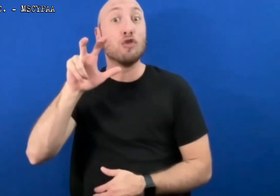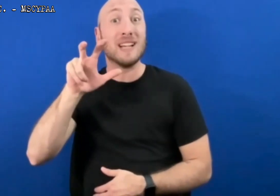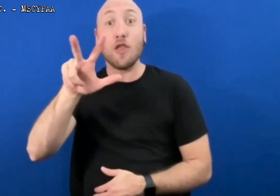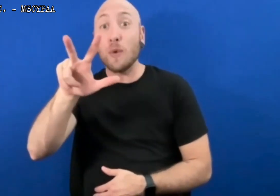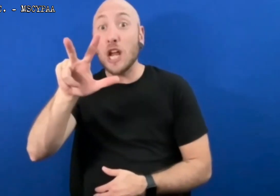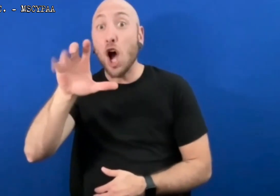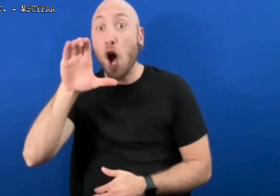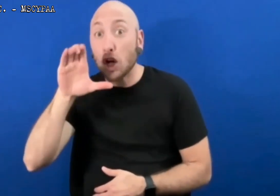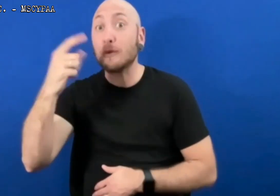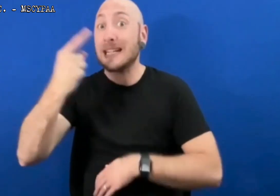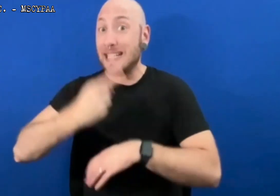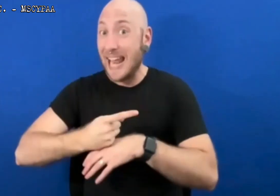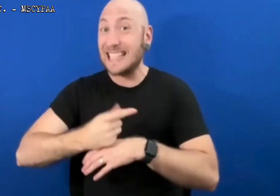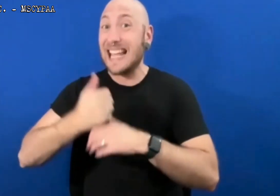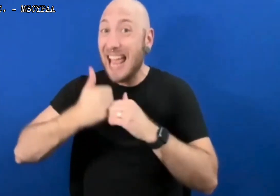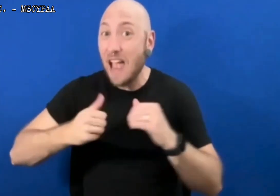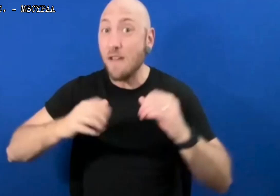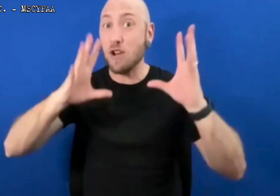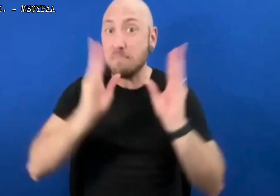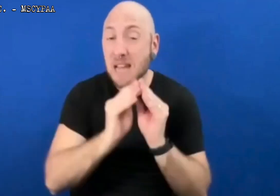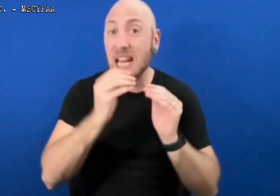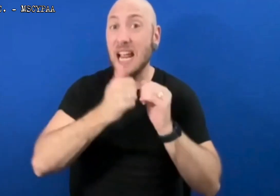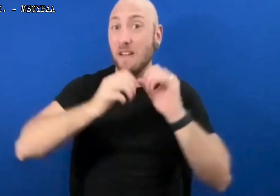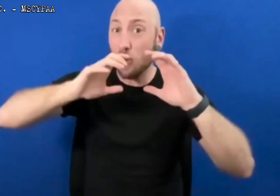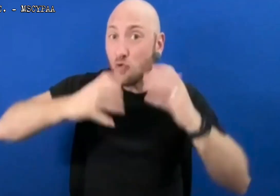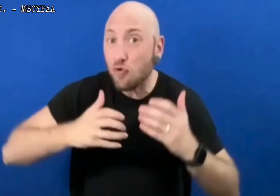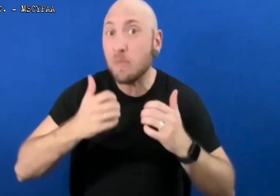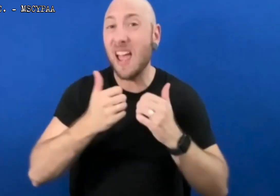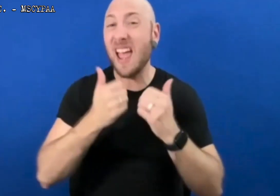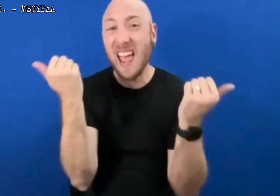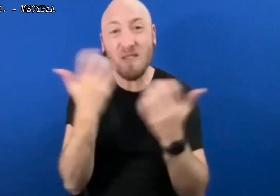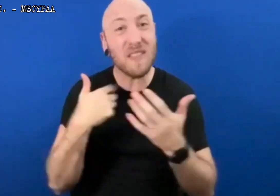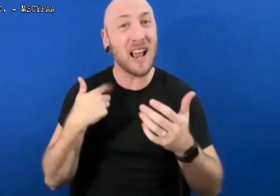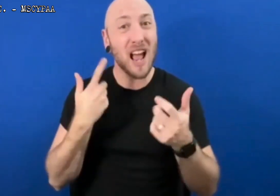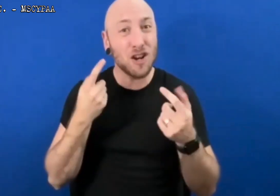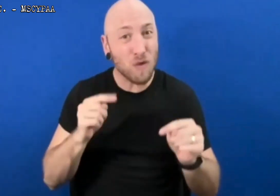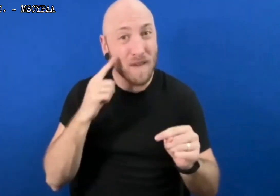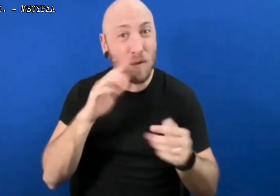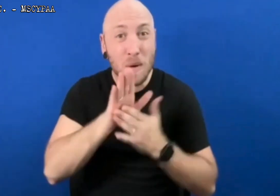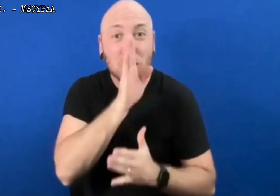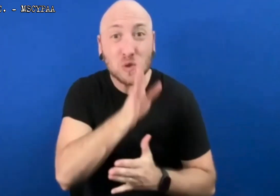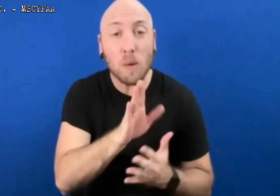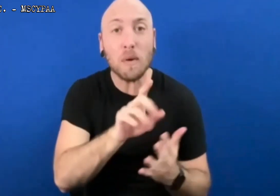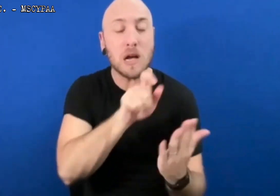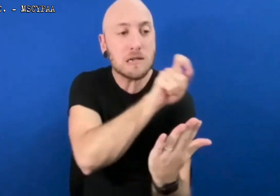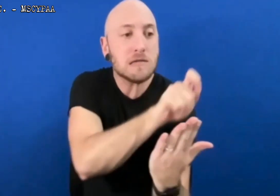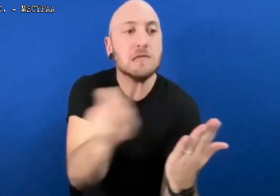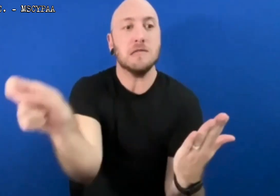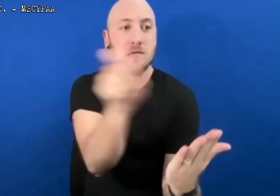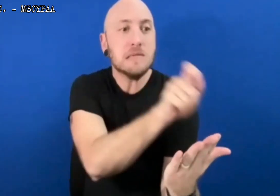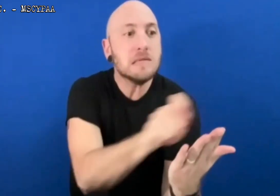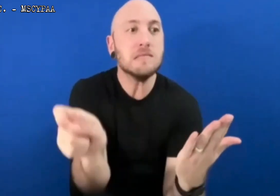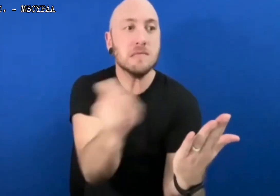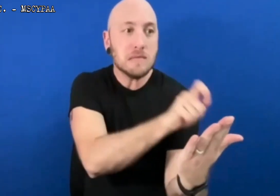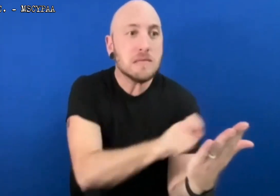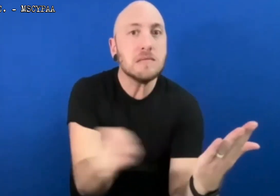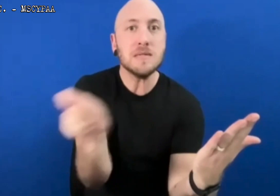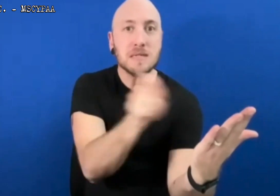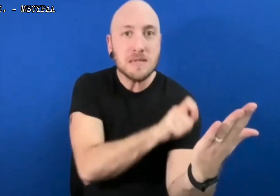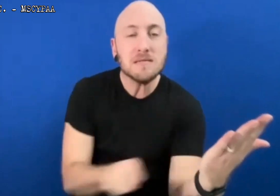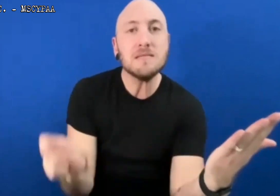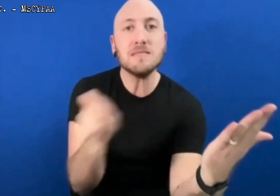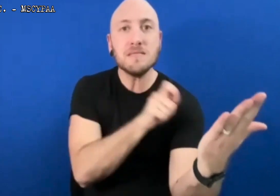wrote down every single meeting, every single group, every single thing I did. And it's kind of cool. I kept doing it for a while even after